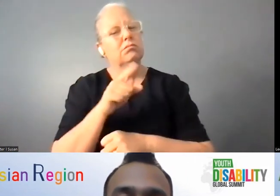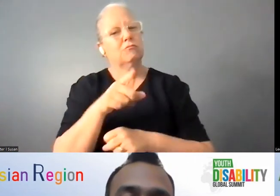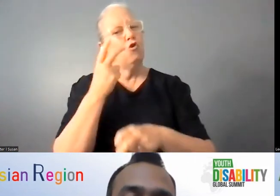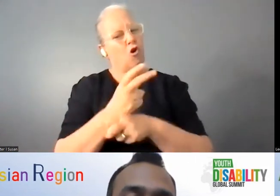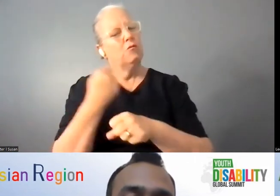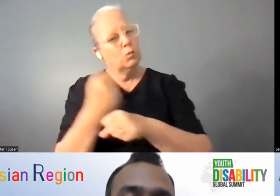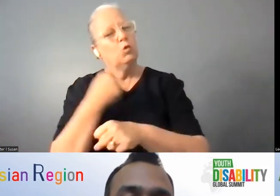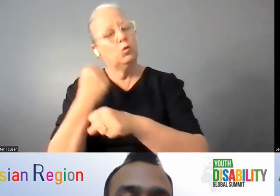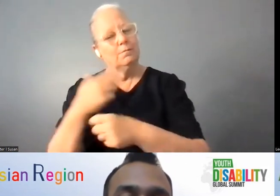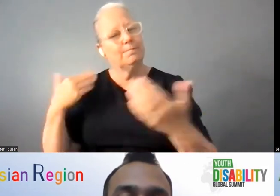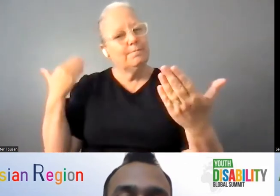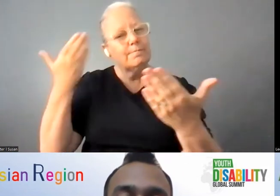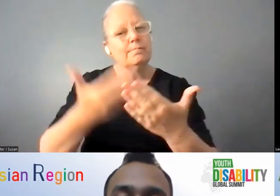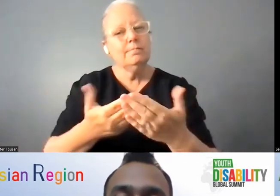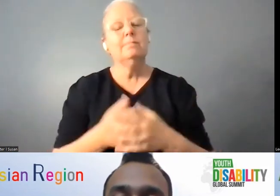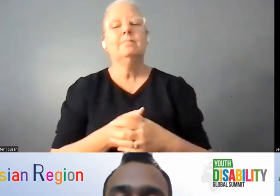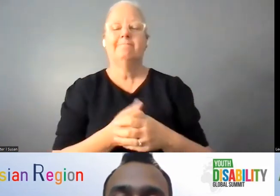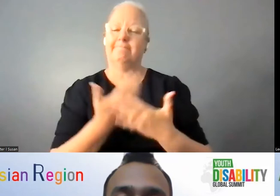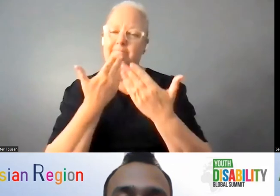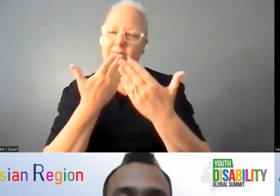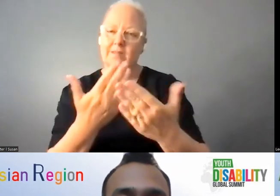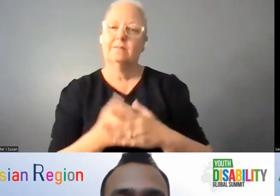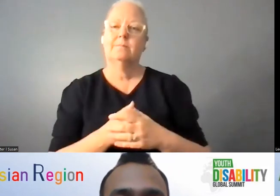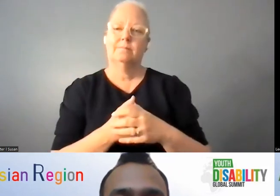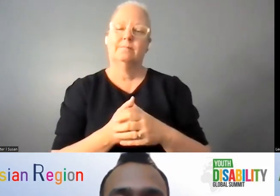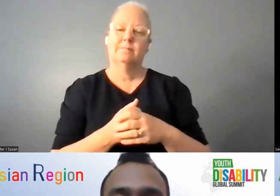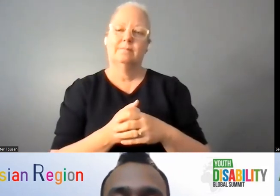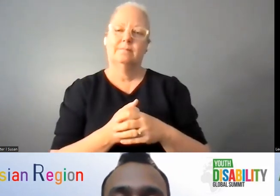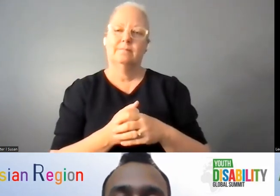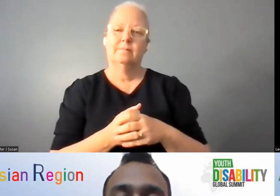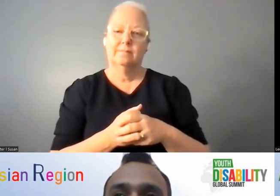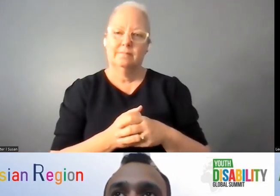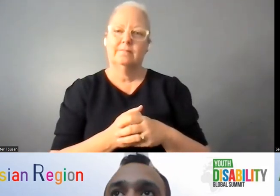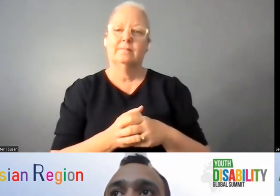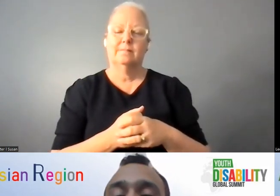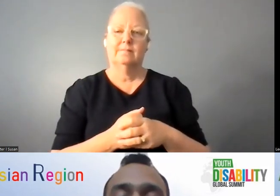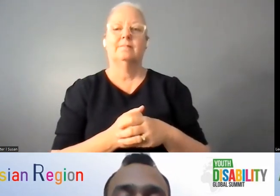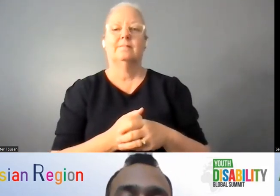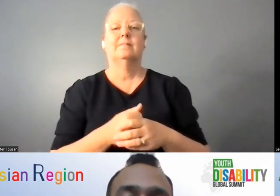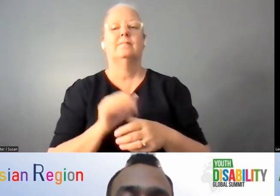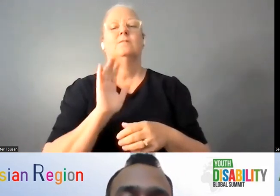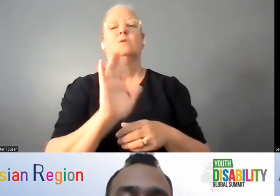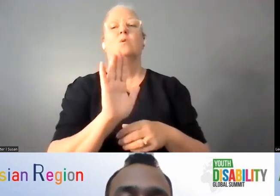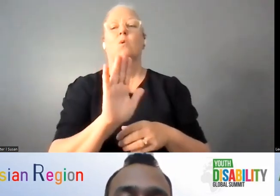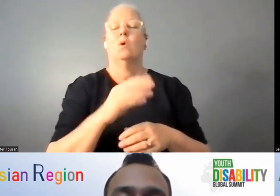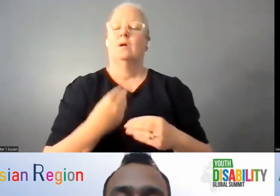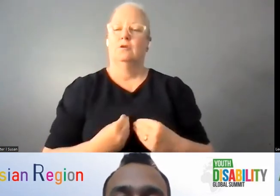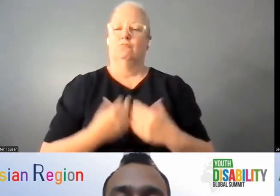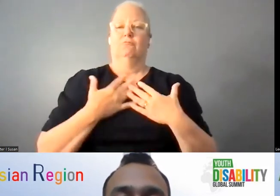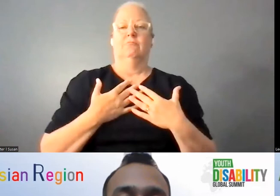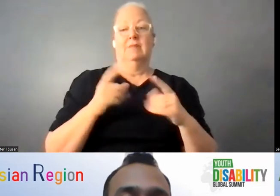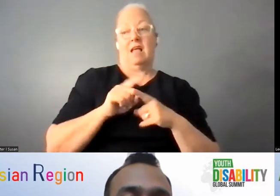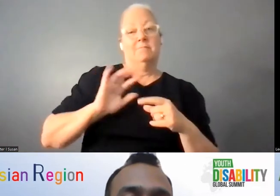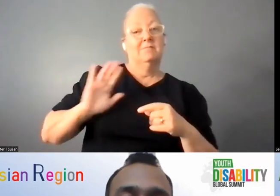thank you so much. I really see Amulya as inspiration for all